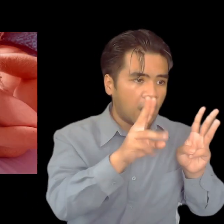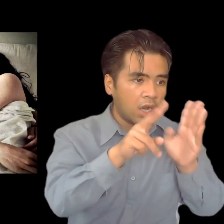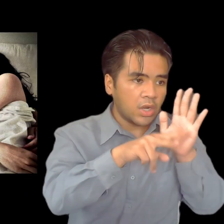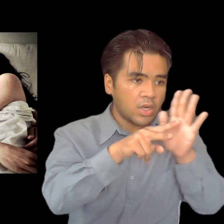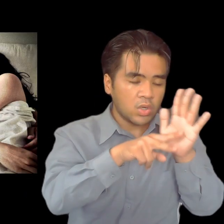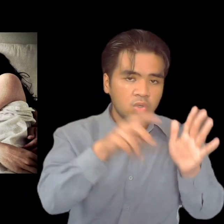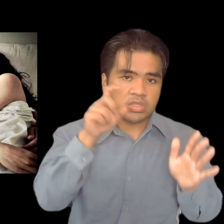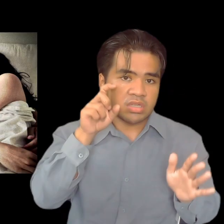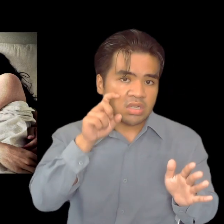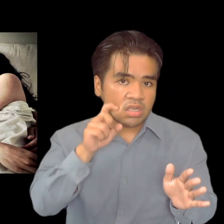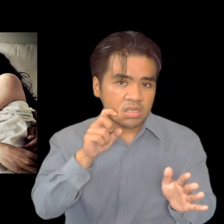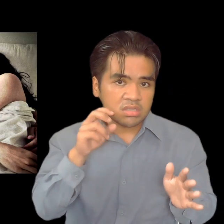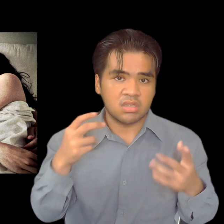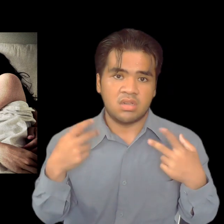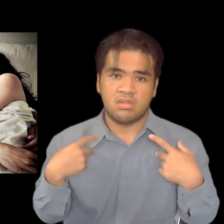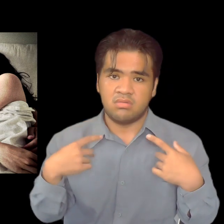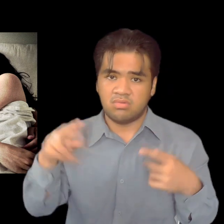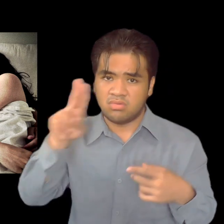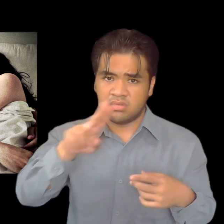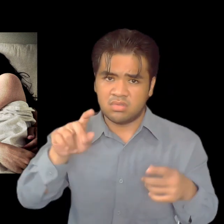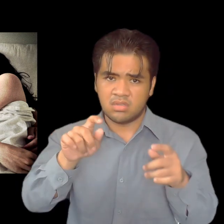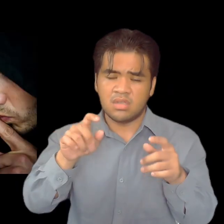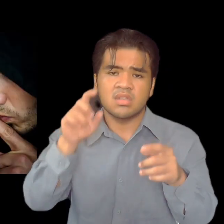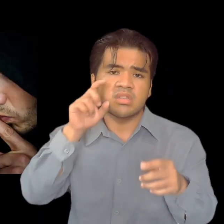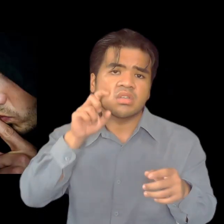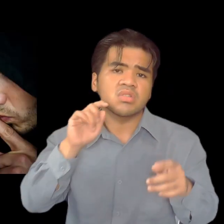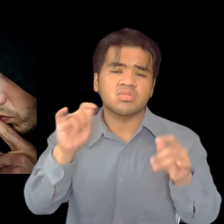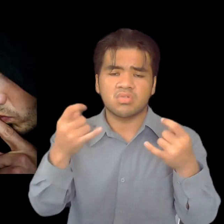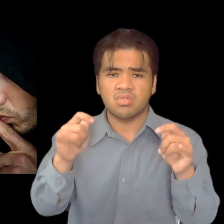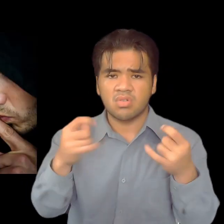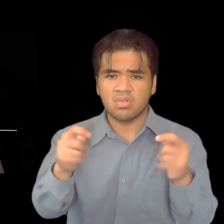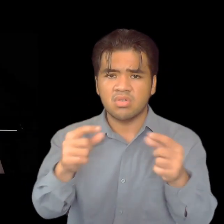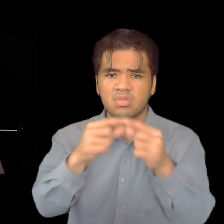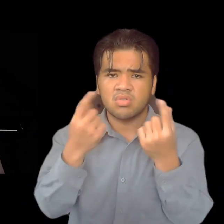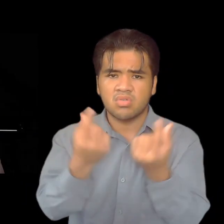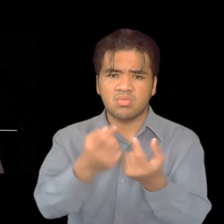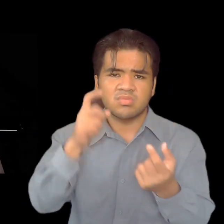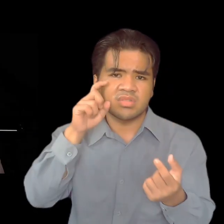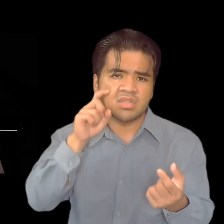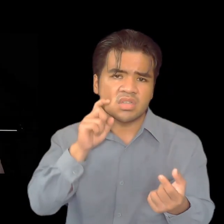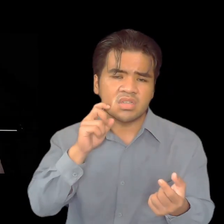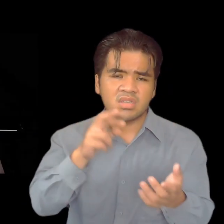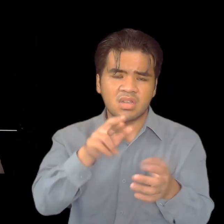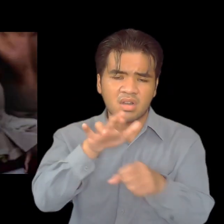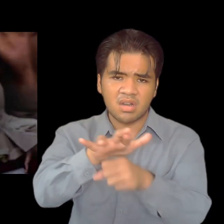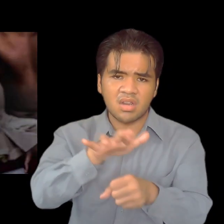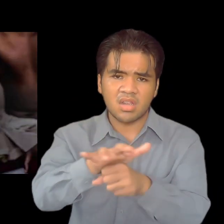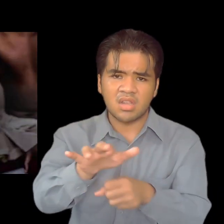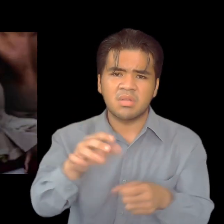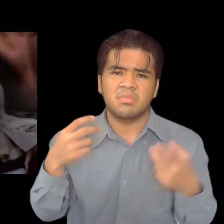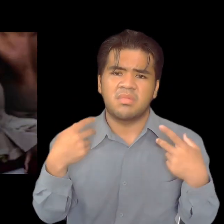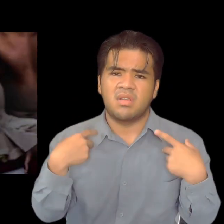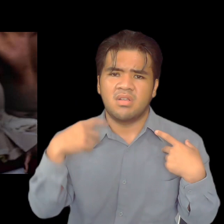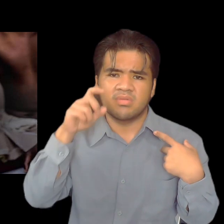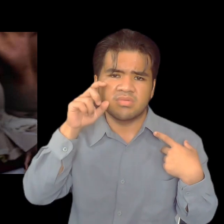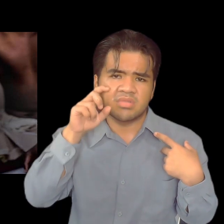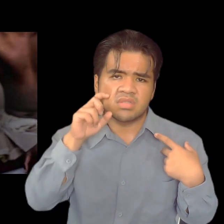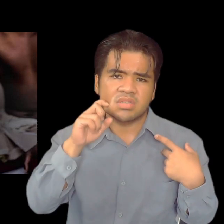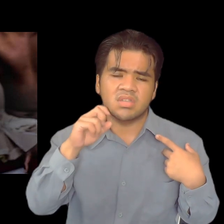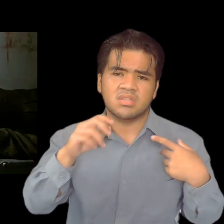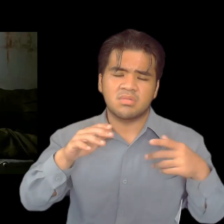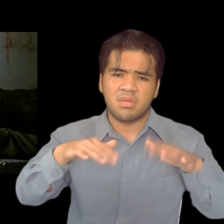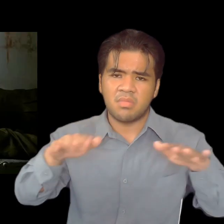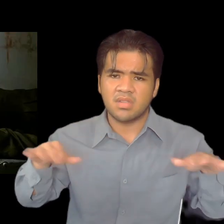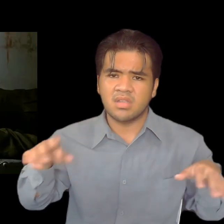toys, participating in group sex, rape, BDSM, having sex with a